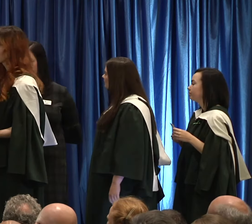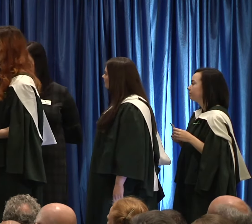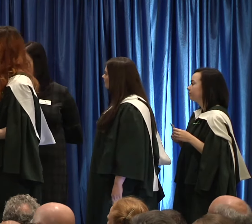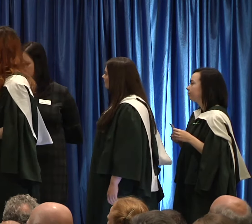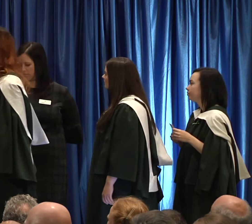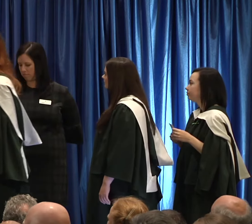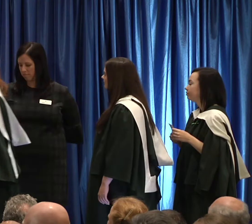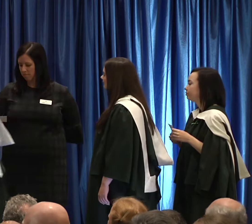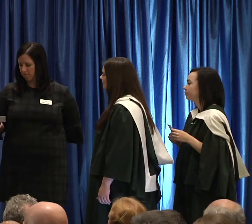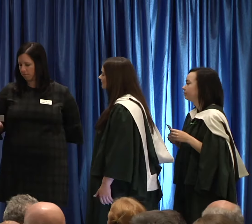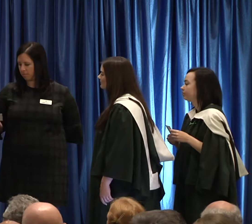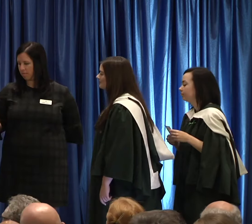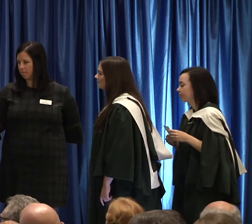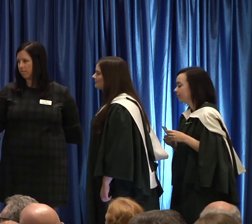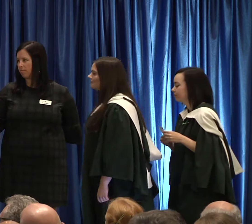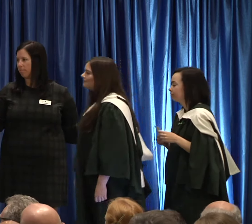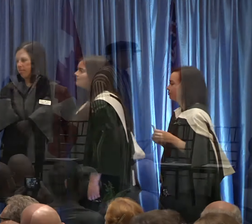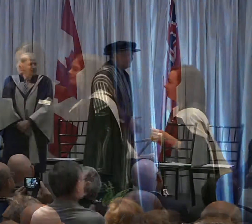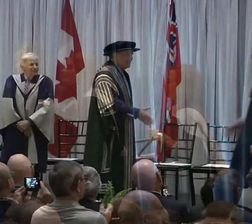Angel Mochula.